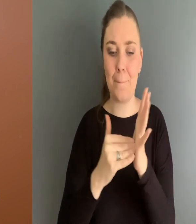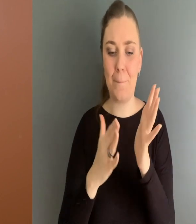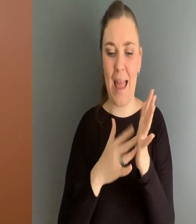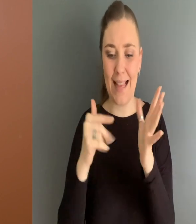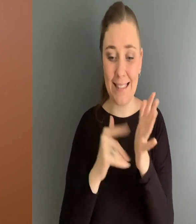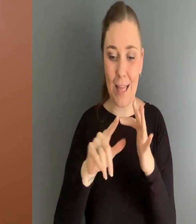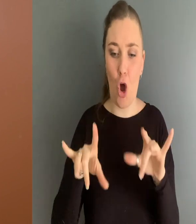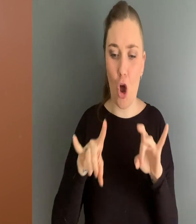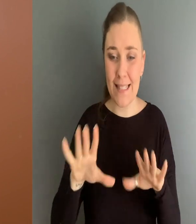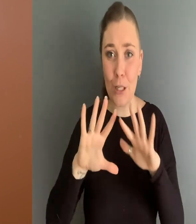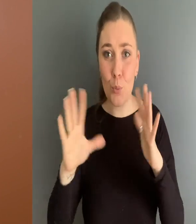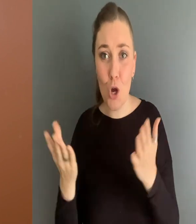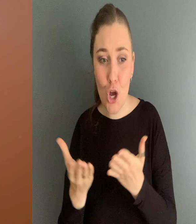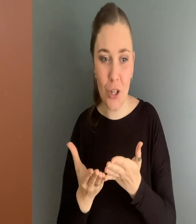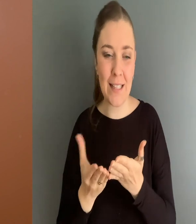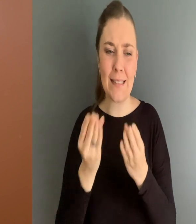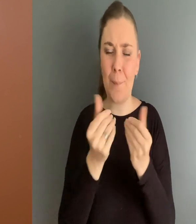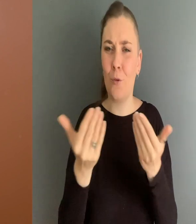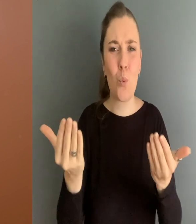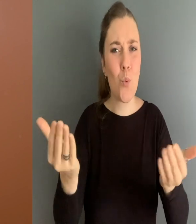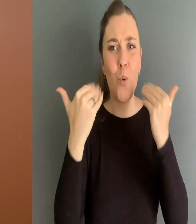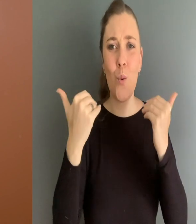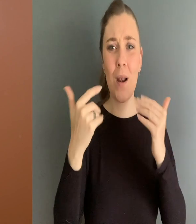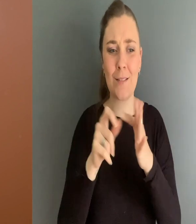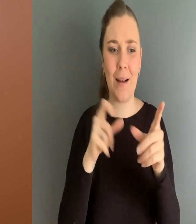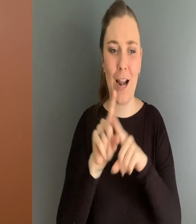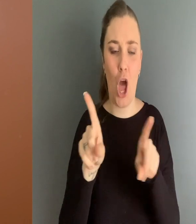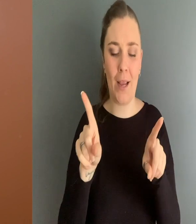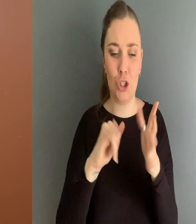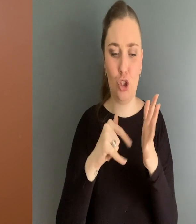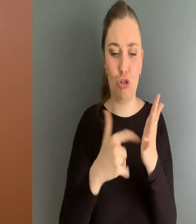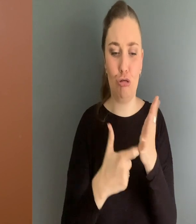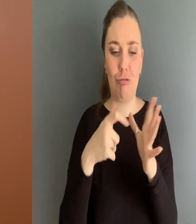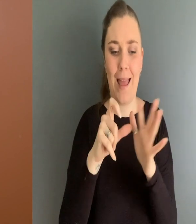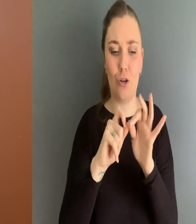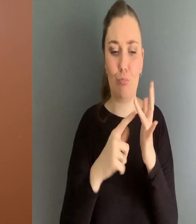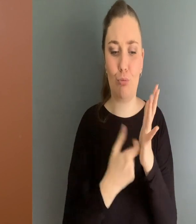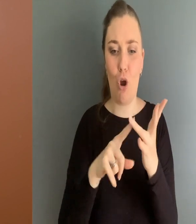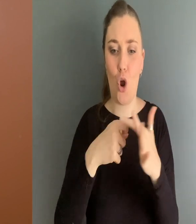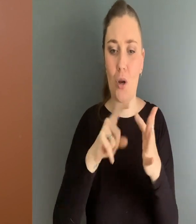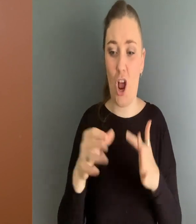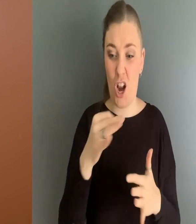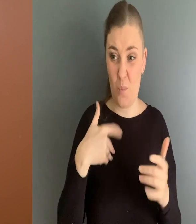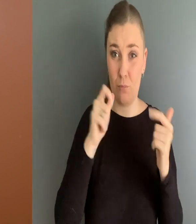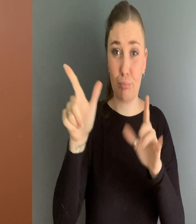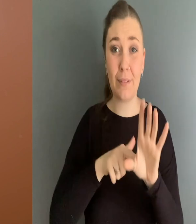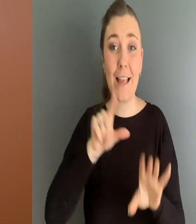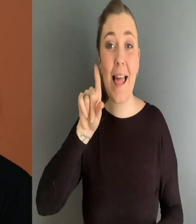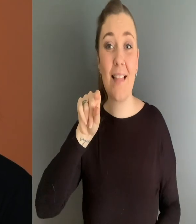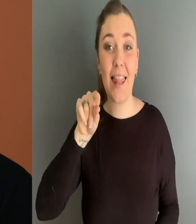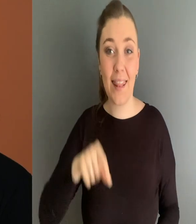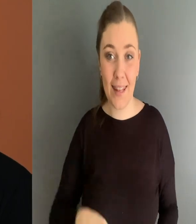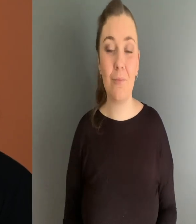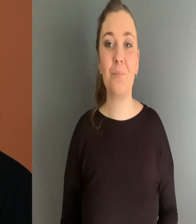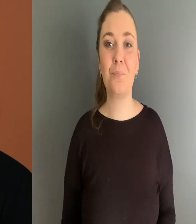and some of the coolest places like stradbrook island we went there like in year 11 and